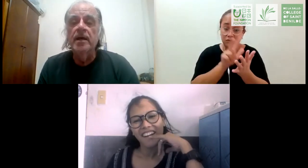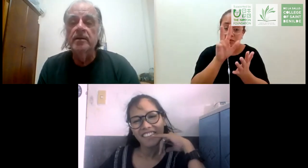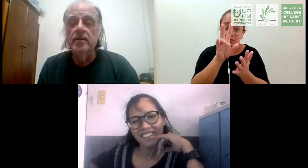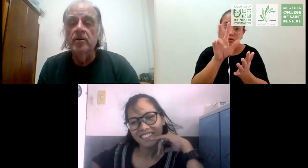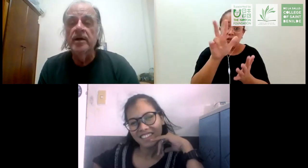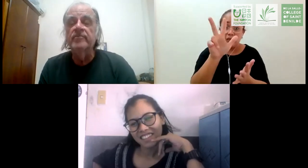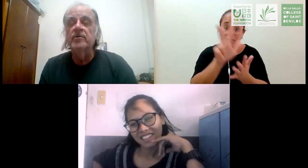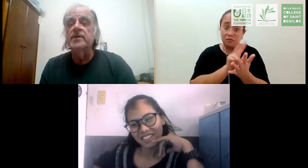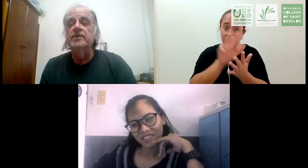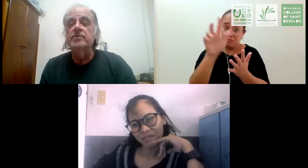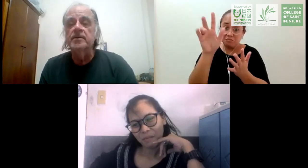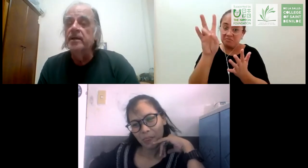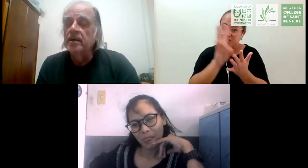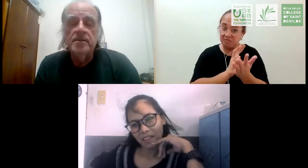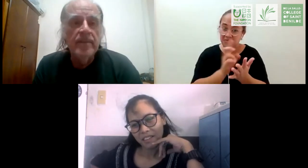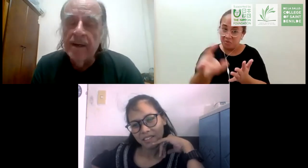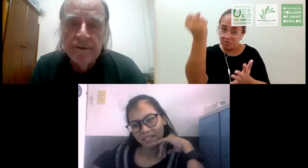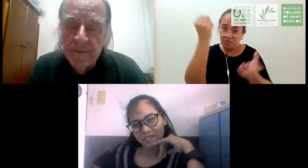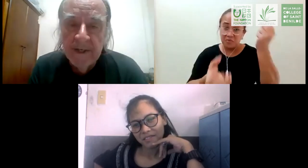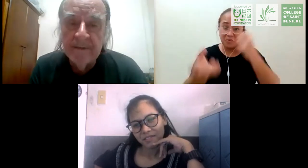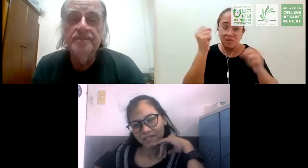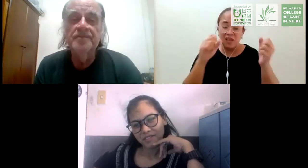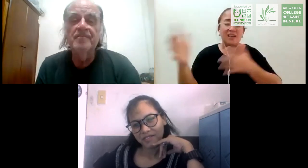and have those answers? It doesn't matter to me,